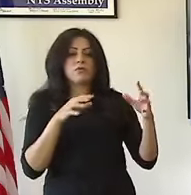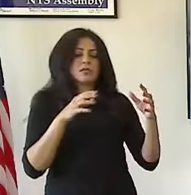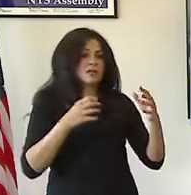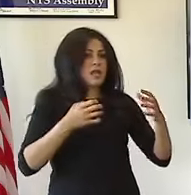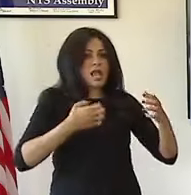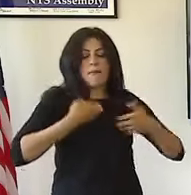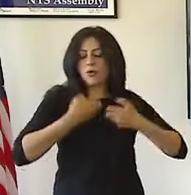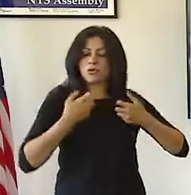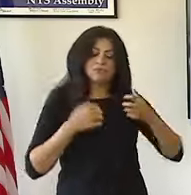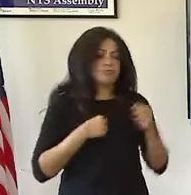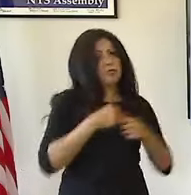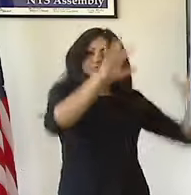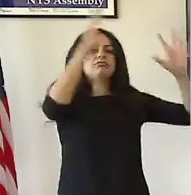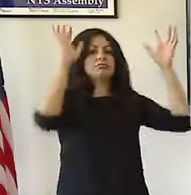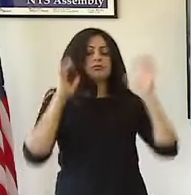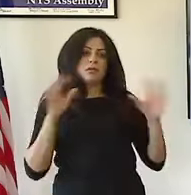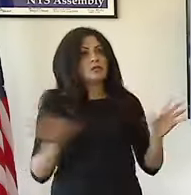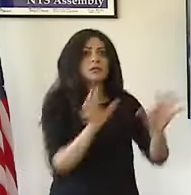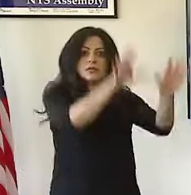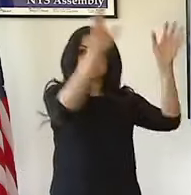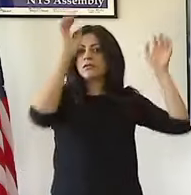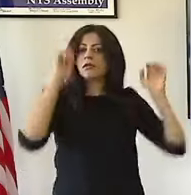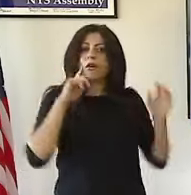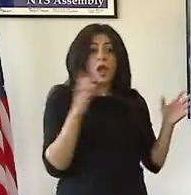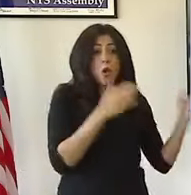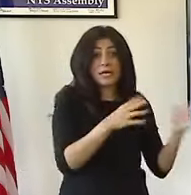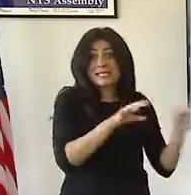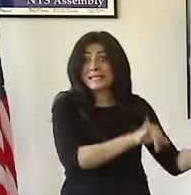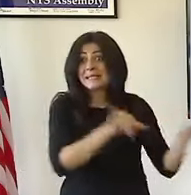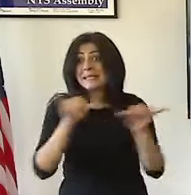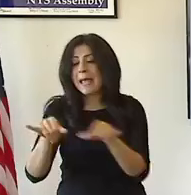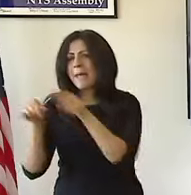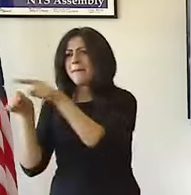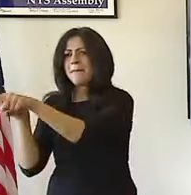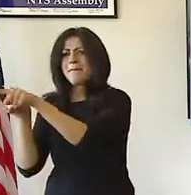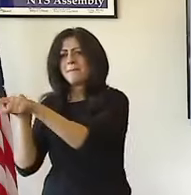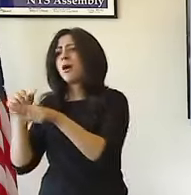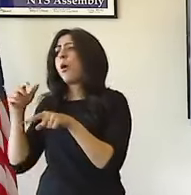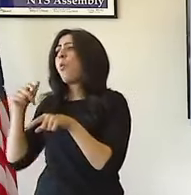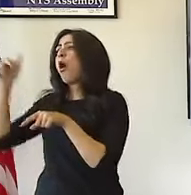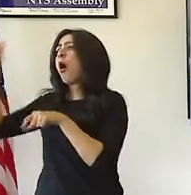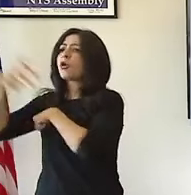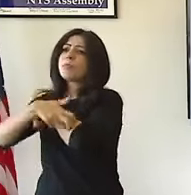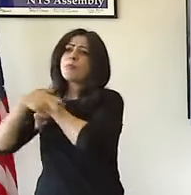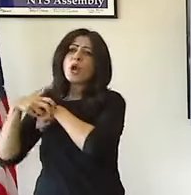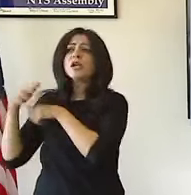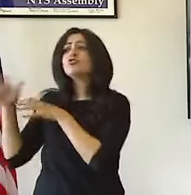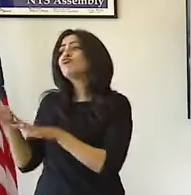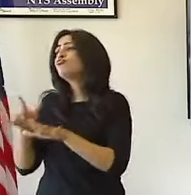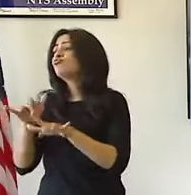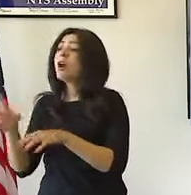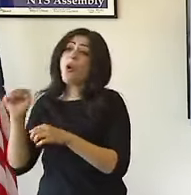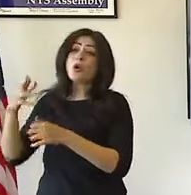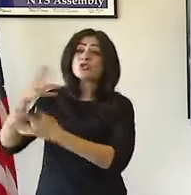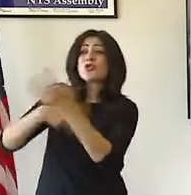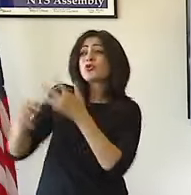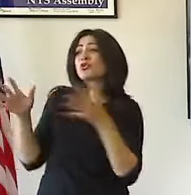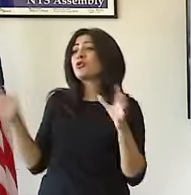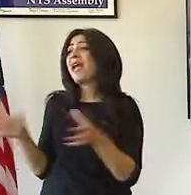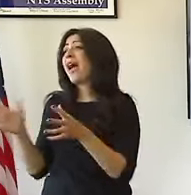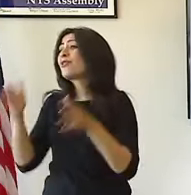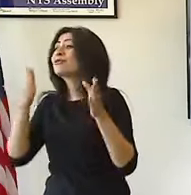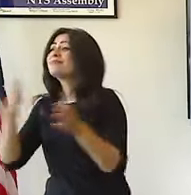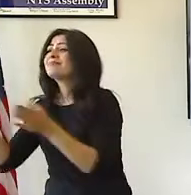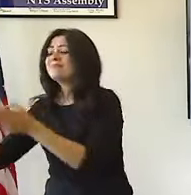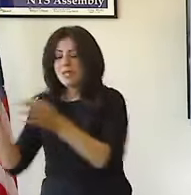emotion. It is not something that is always organized in the way that you would want. It's not the same as a walk over the walkway or a social gathering. So I know